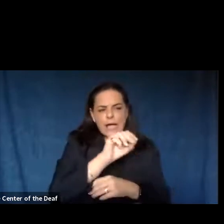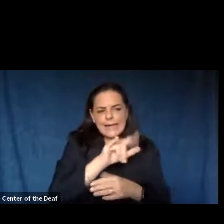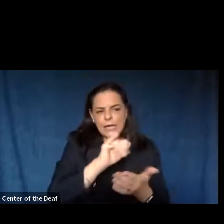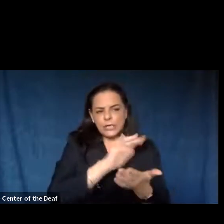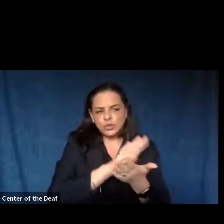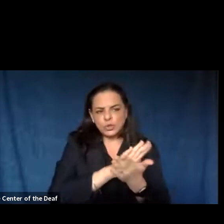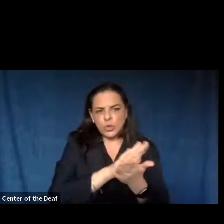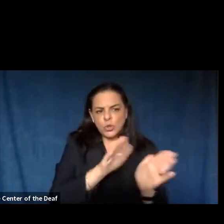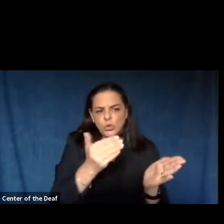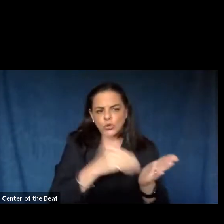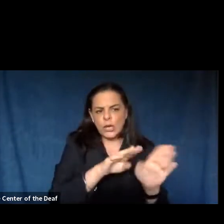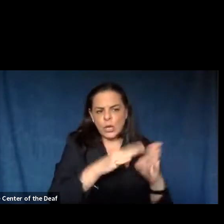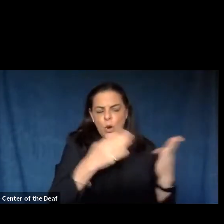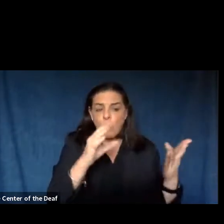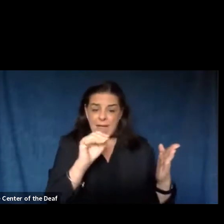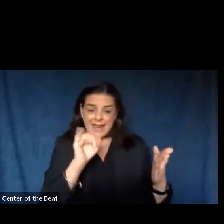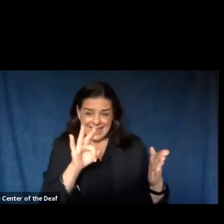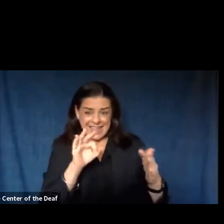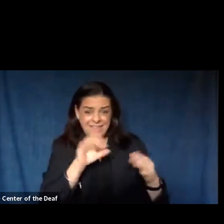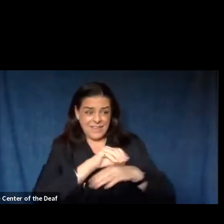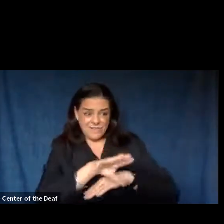how?